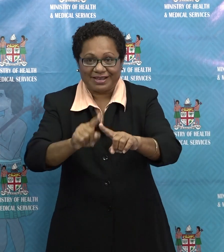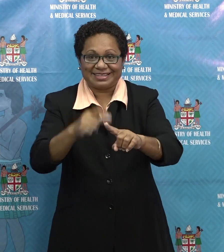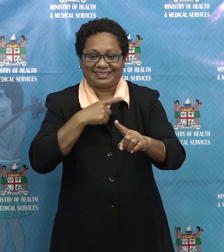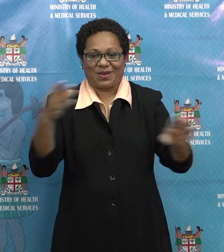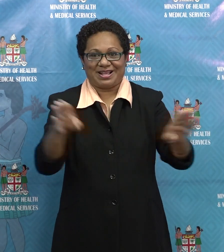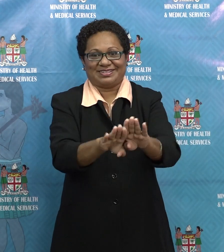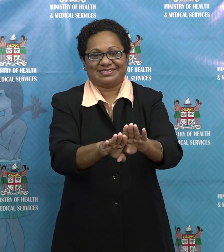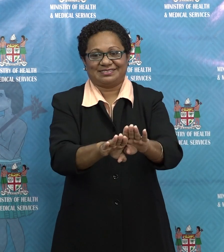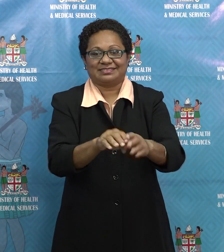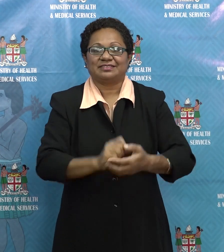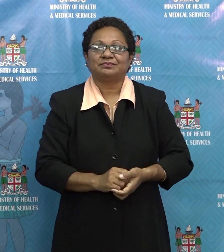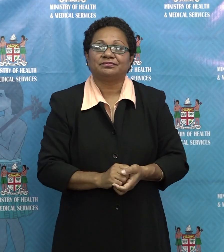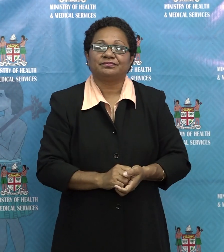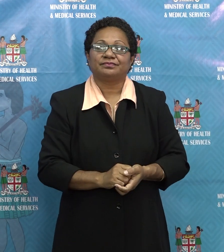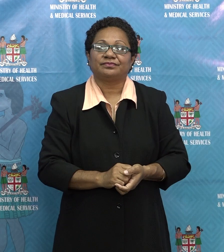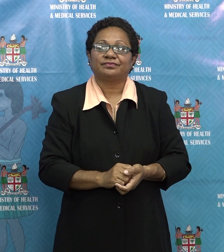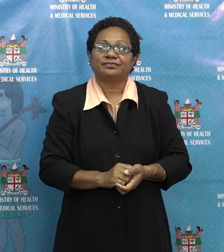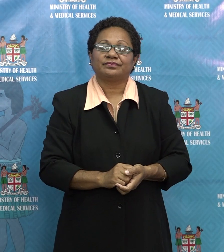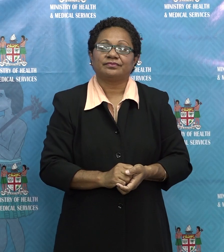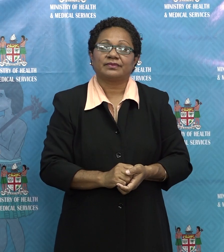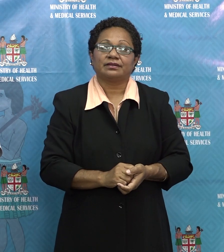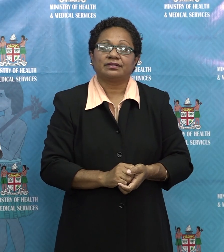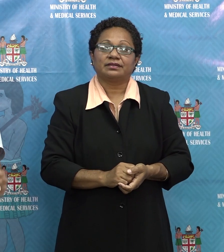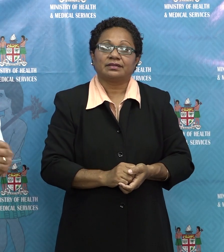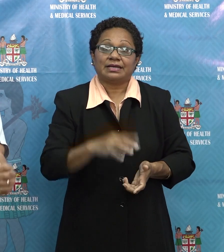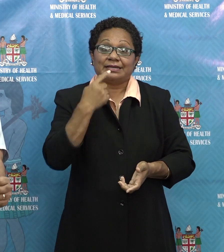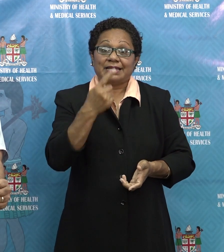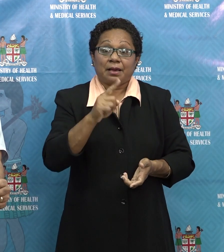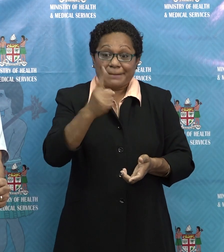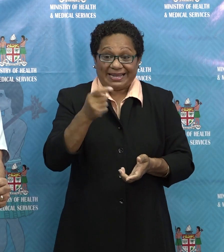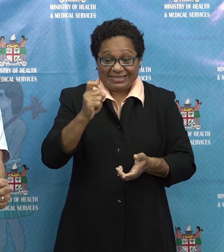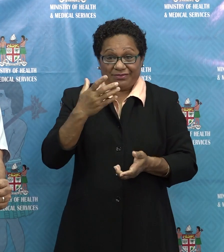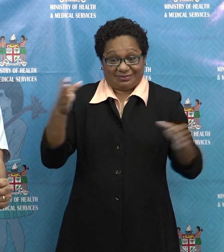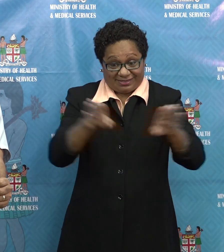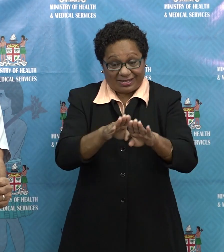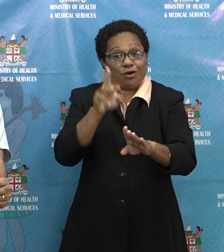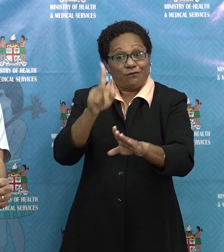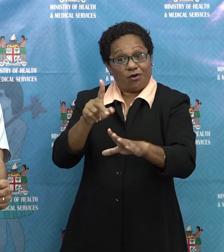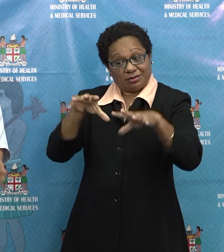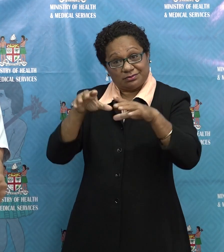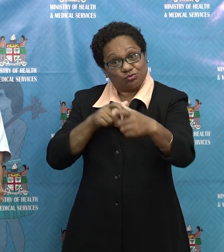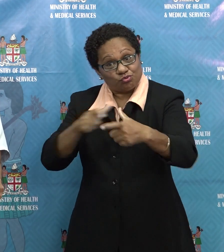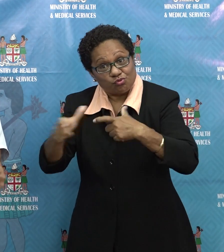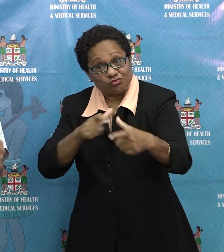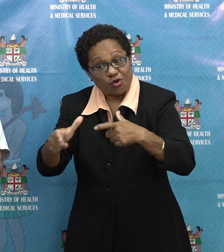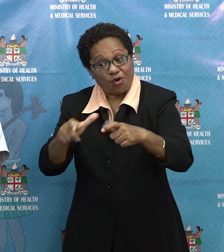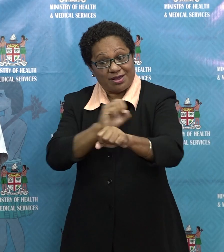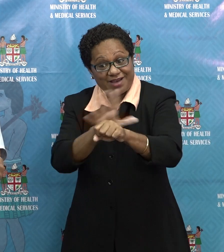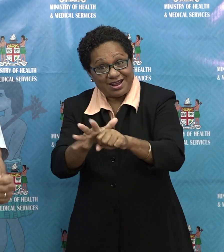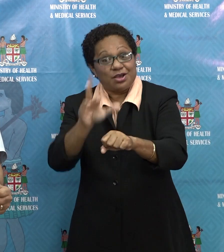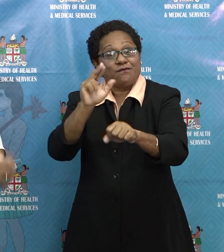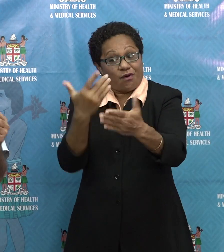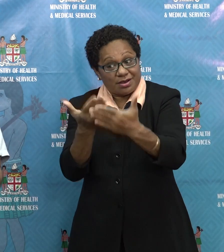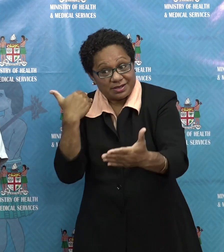It is different from the kind of lockdown that is required to stop the virus. To remove the virus, to go for